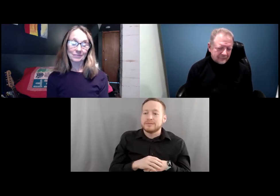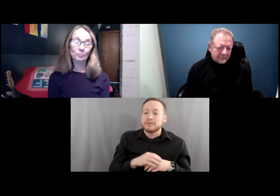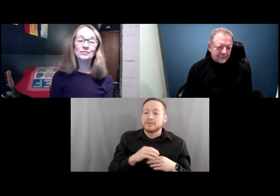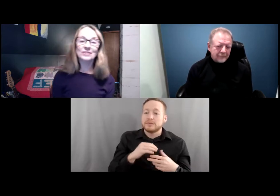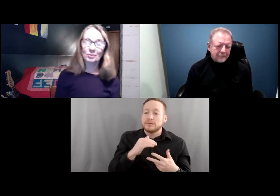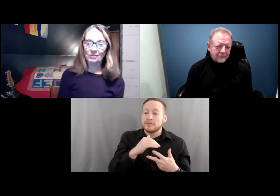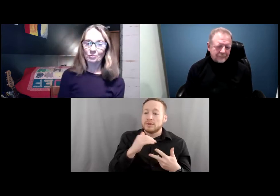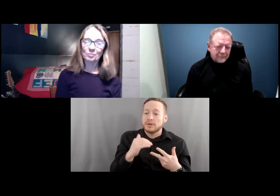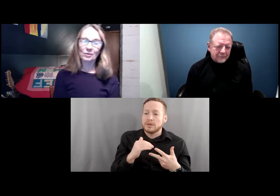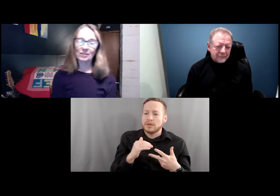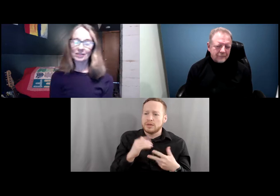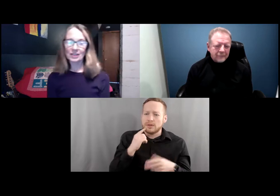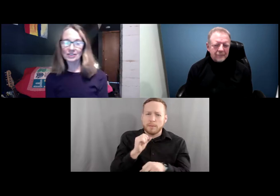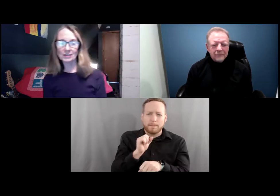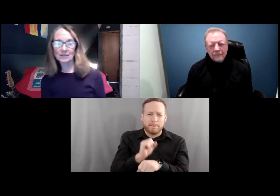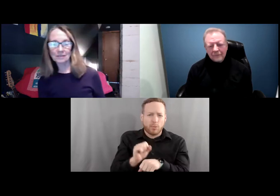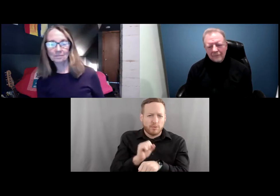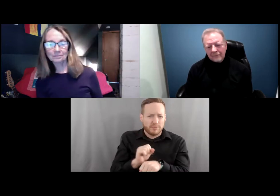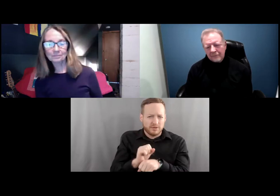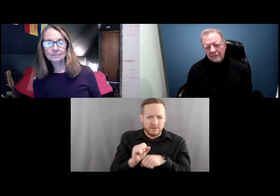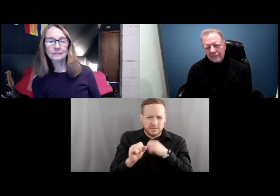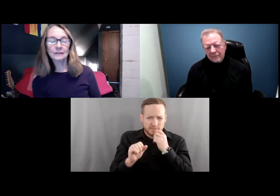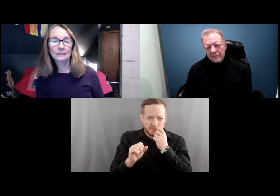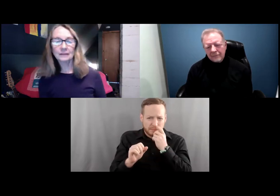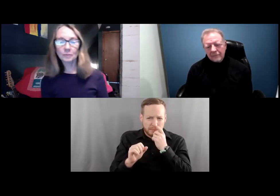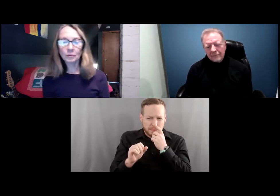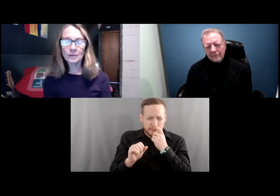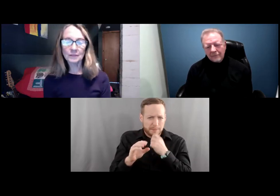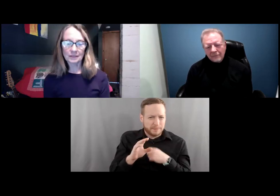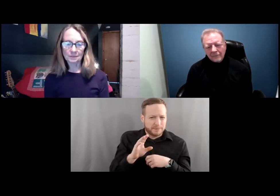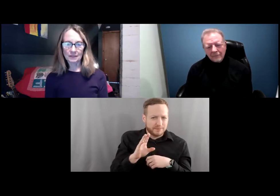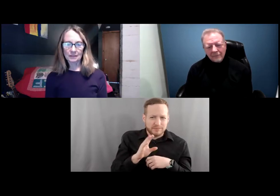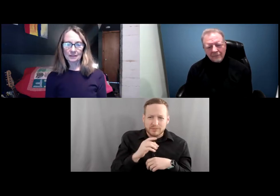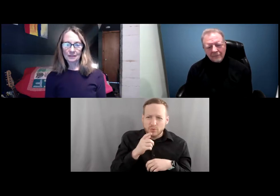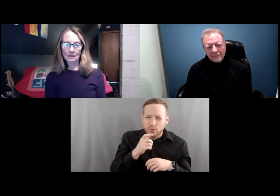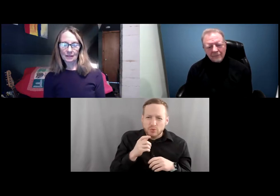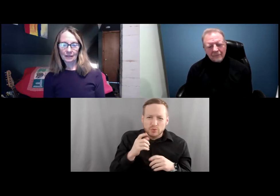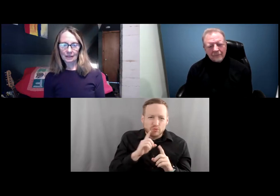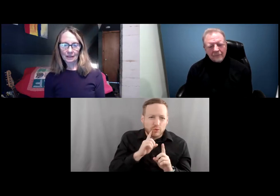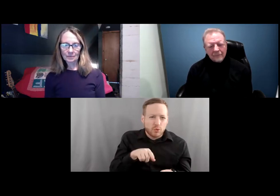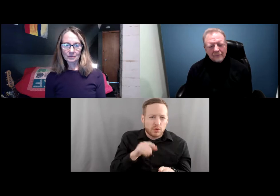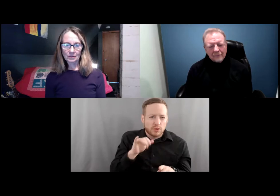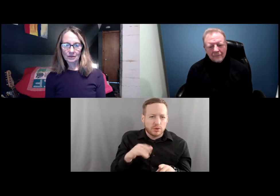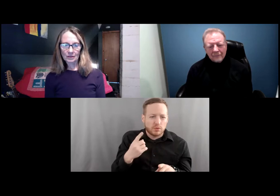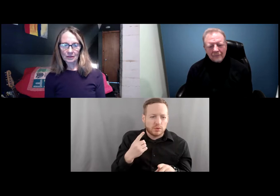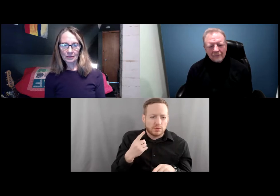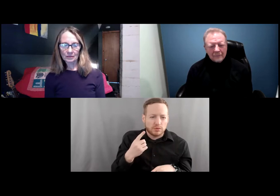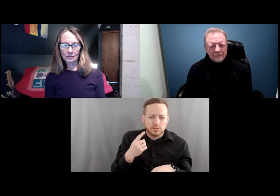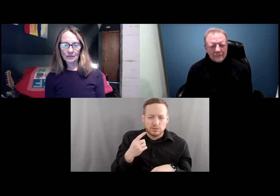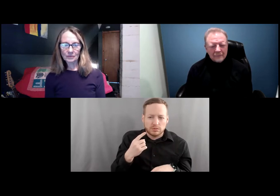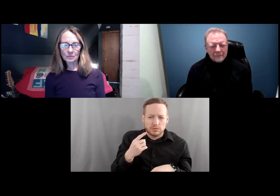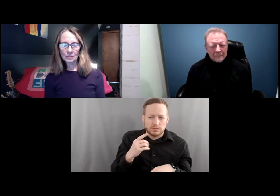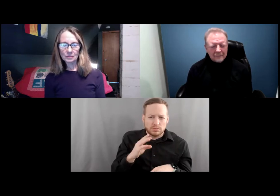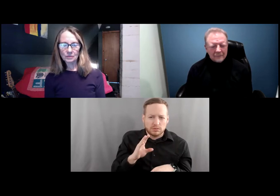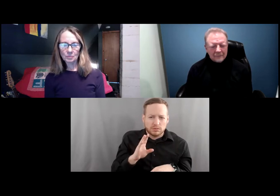that's a brief summary of the report of the Education Committee. The Employment Committee, I'm sorry, do we